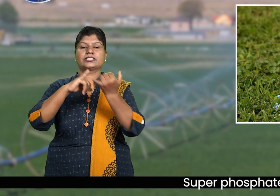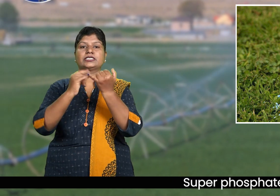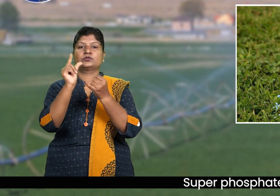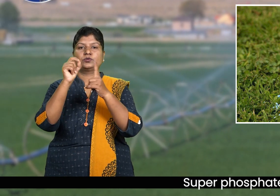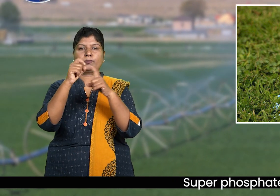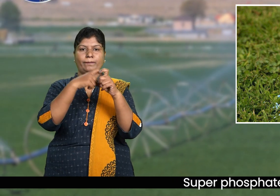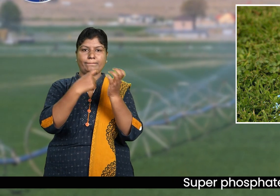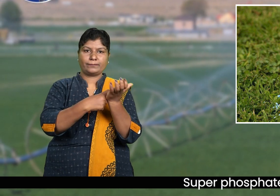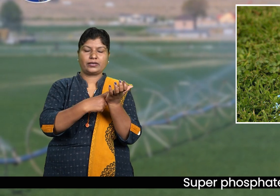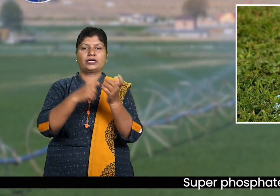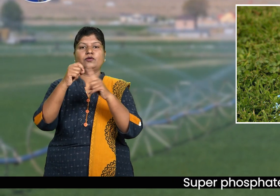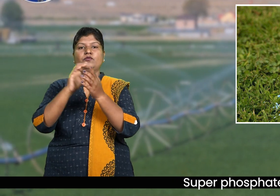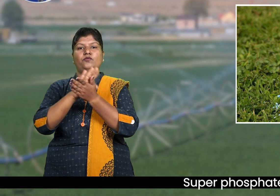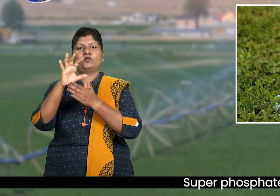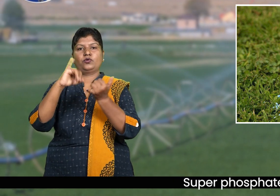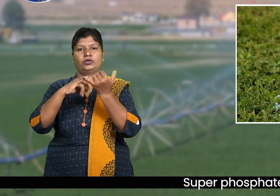superphosphate,